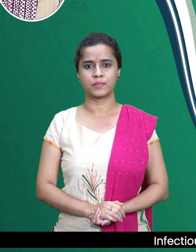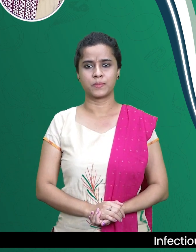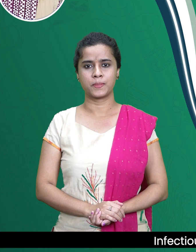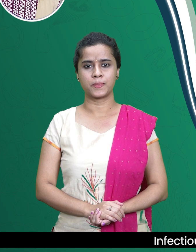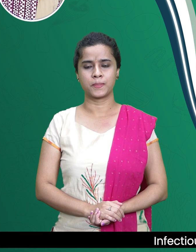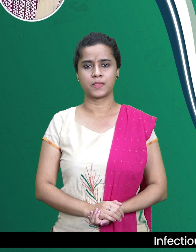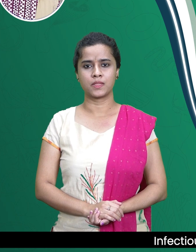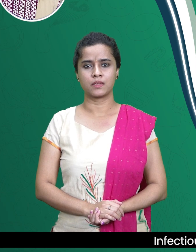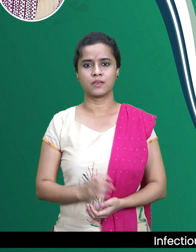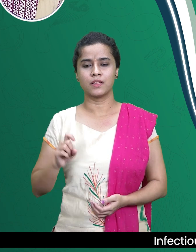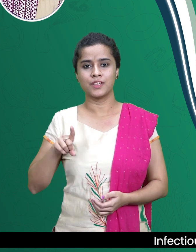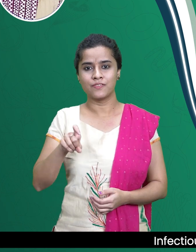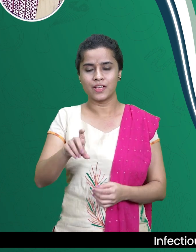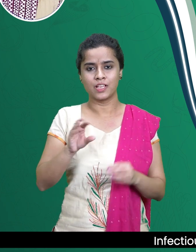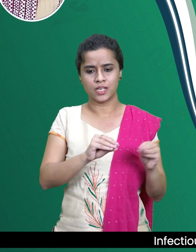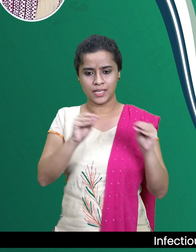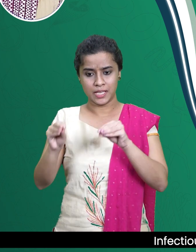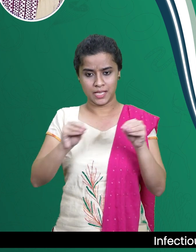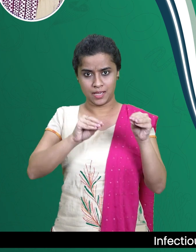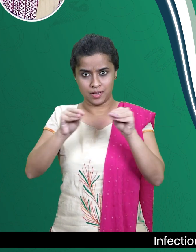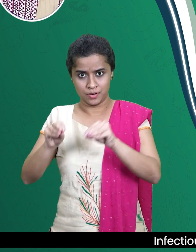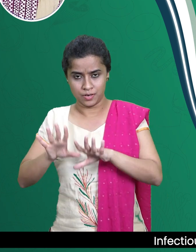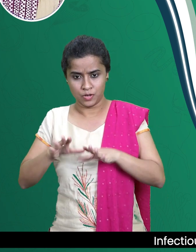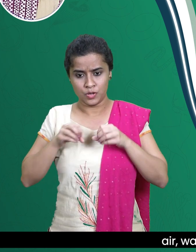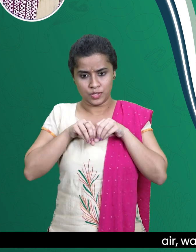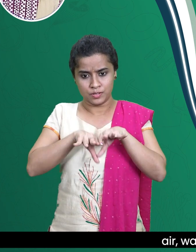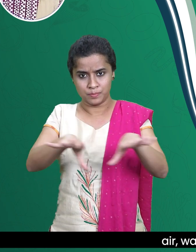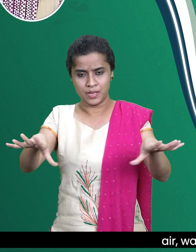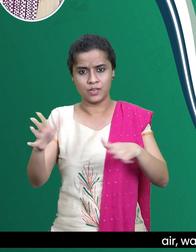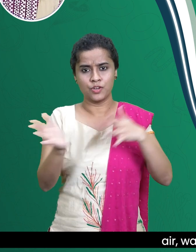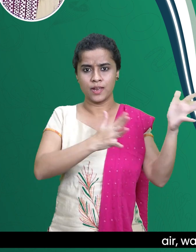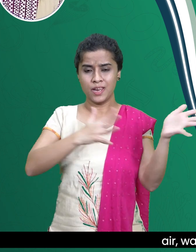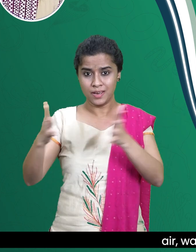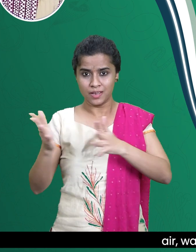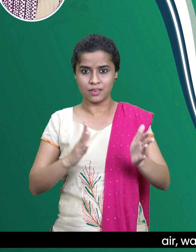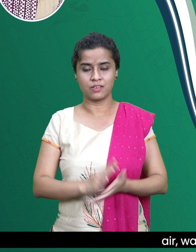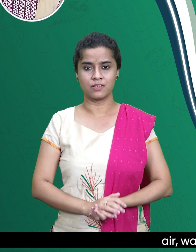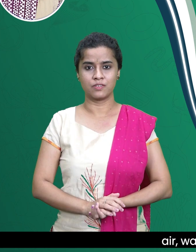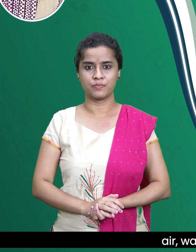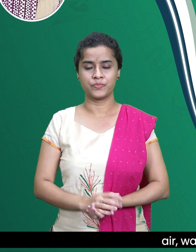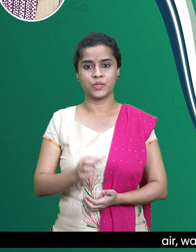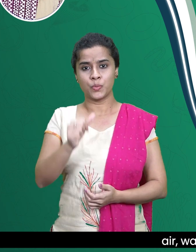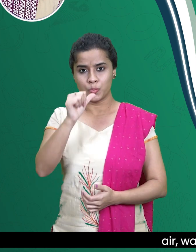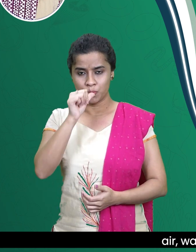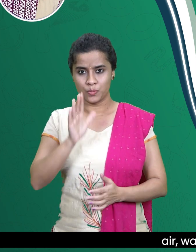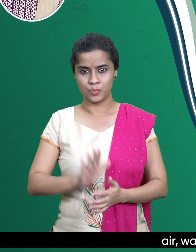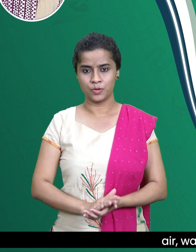Infectious agents are spread through the air, water,